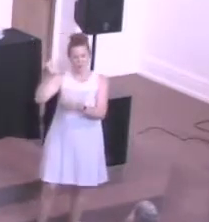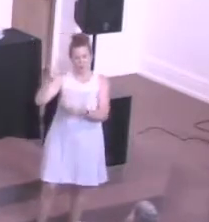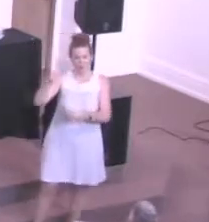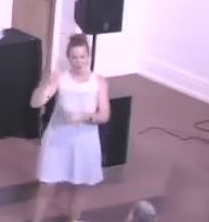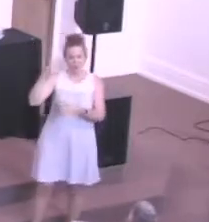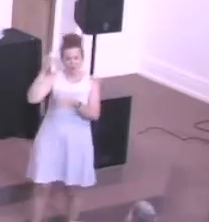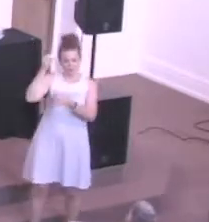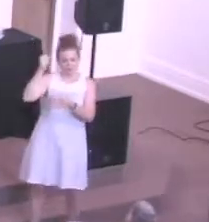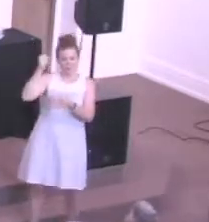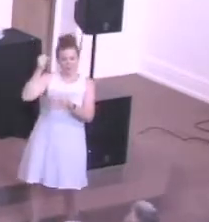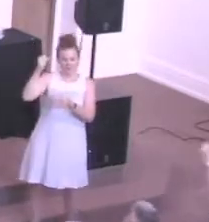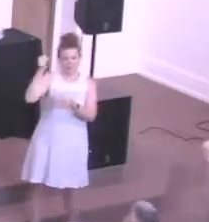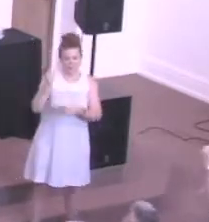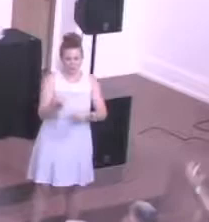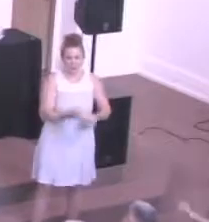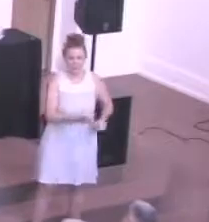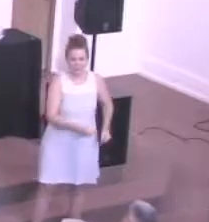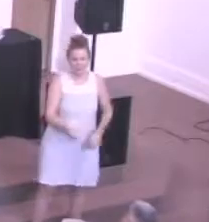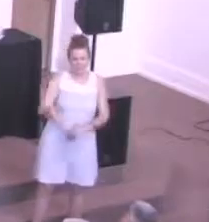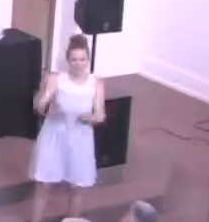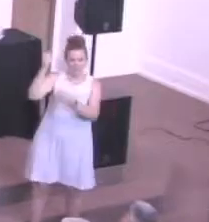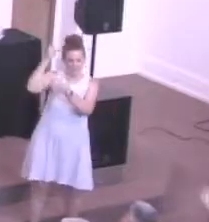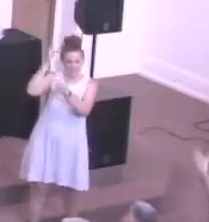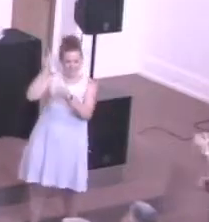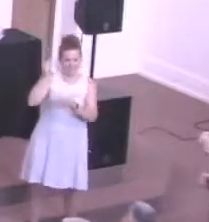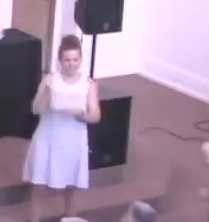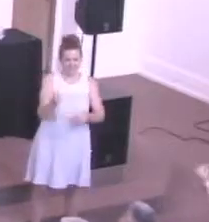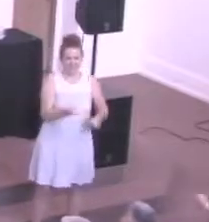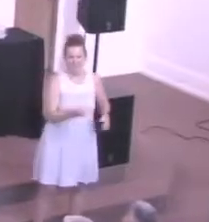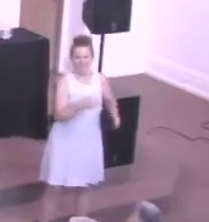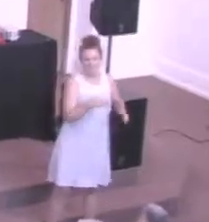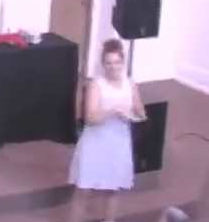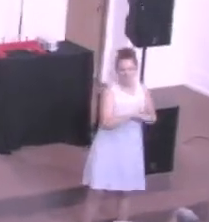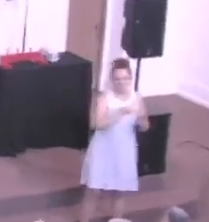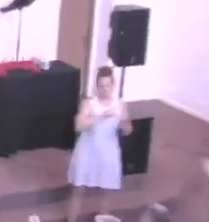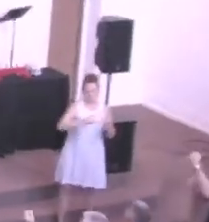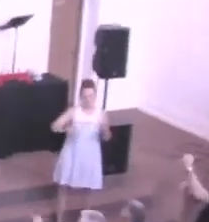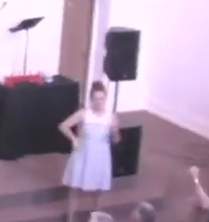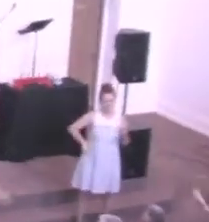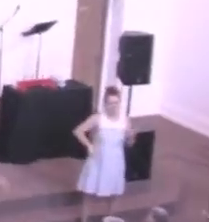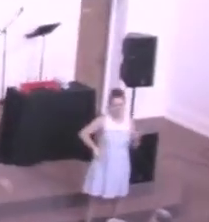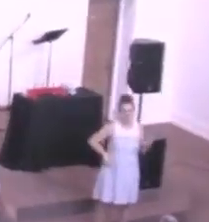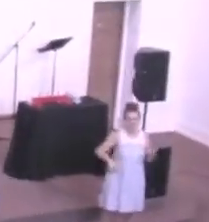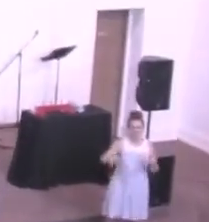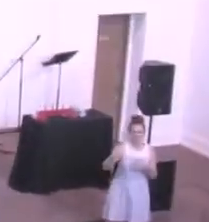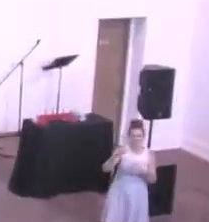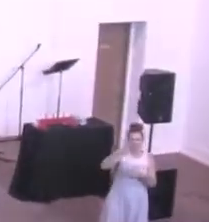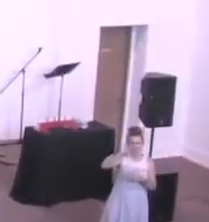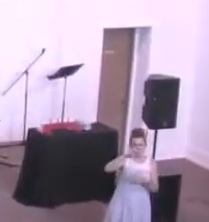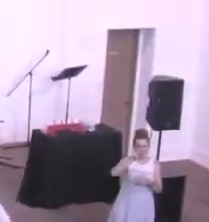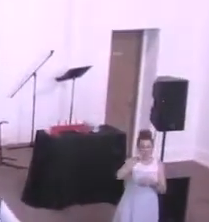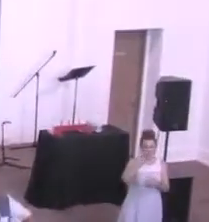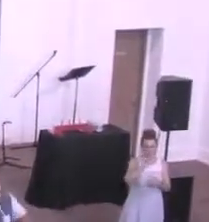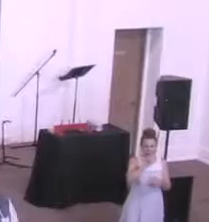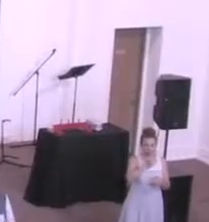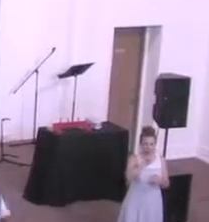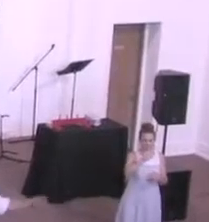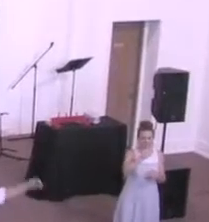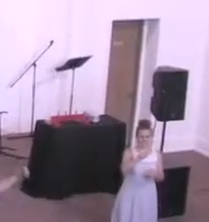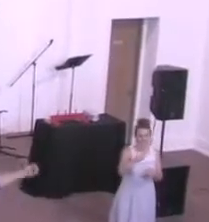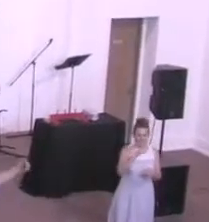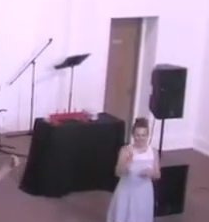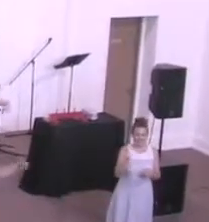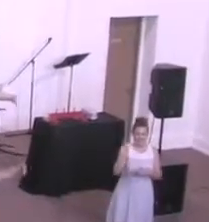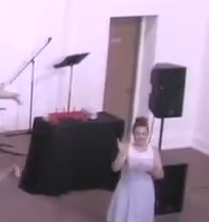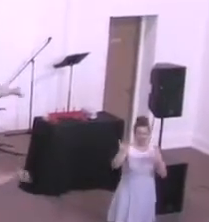Here we go. Trust, trust, trust, trust, trust in the Lord. Proverbs 3, 5, and 6. With